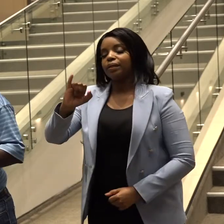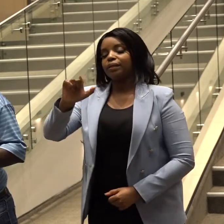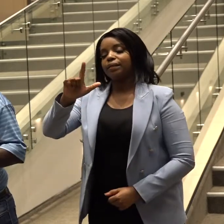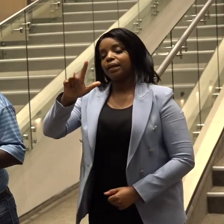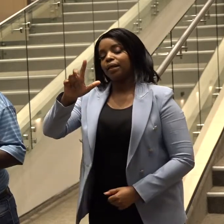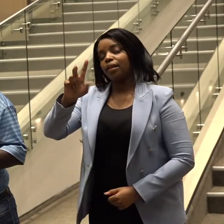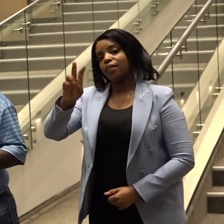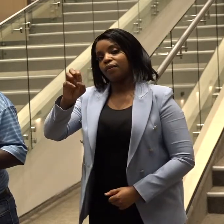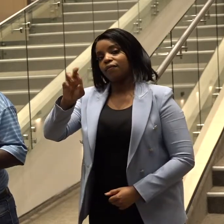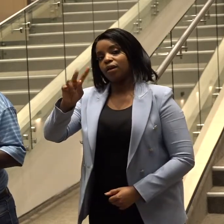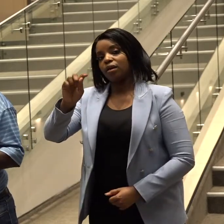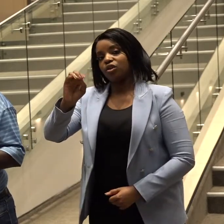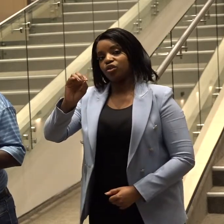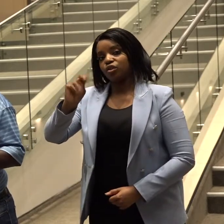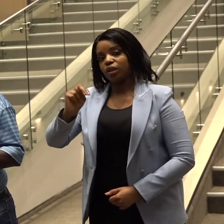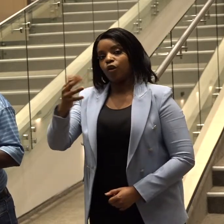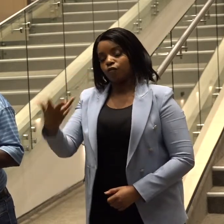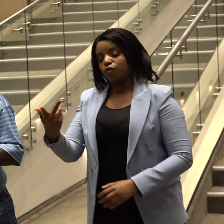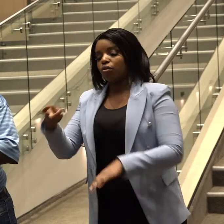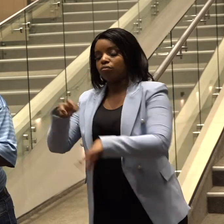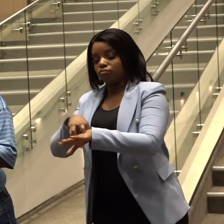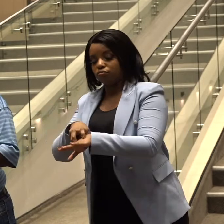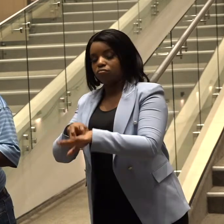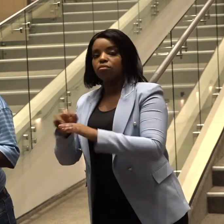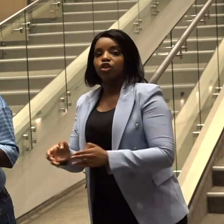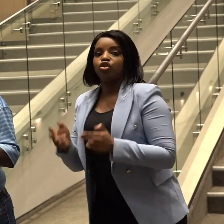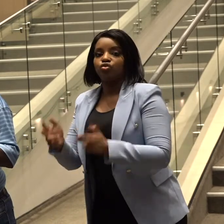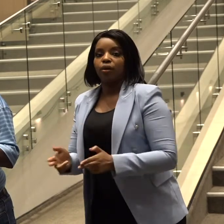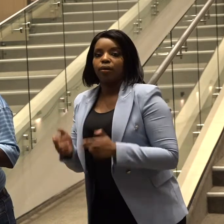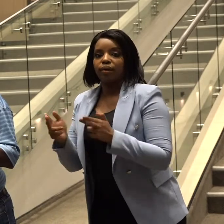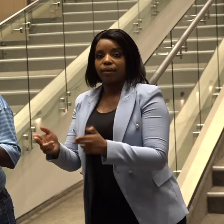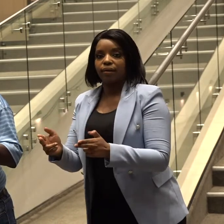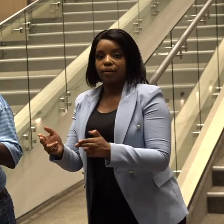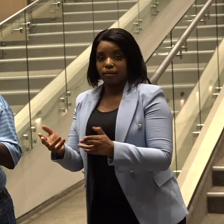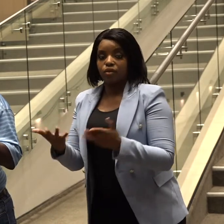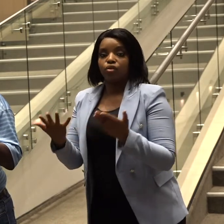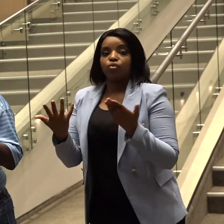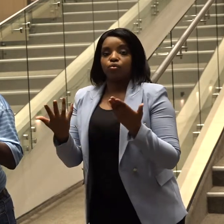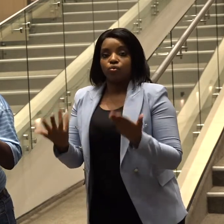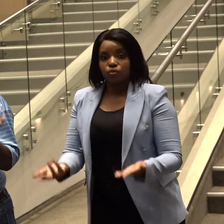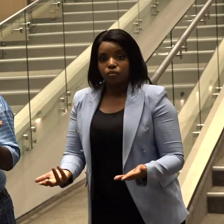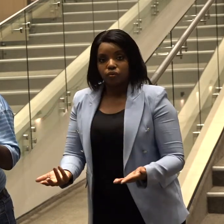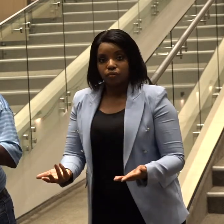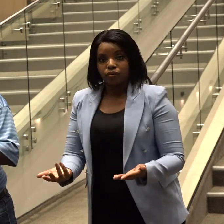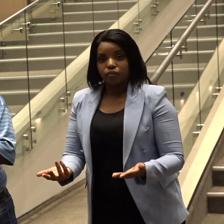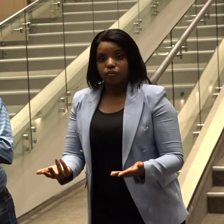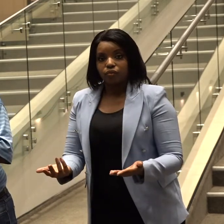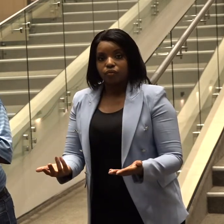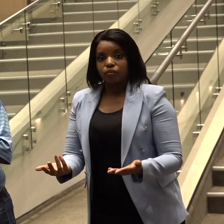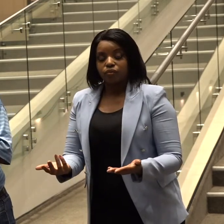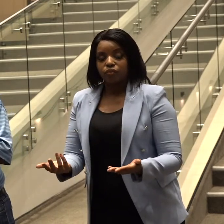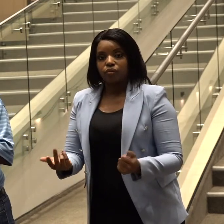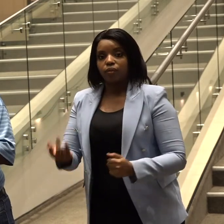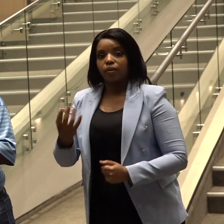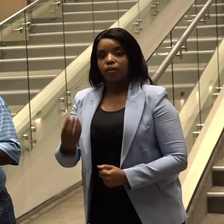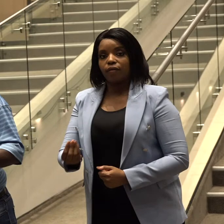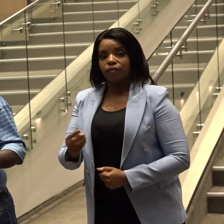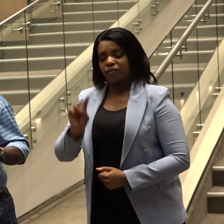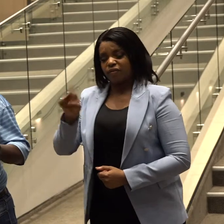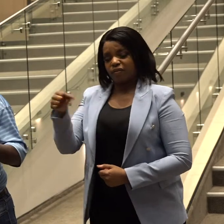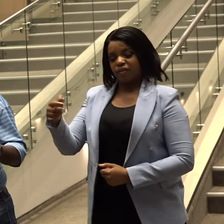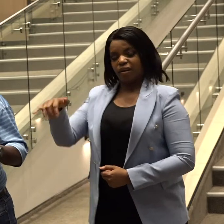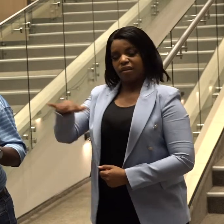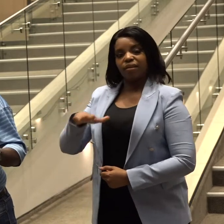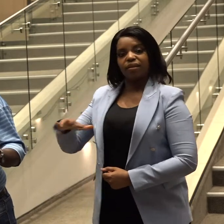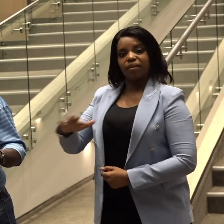tree so in in in those uncovered Eastern uncovered Hillary